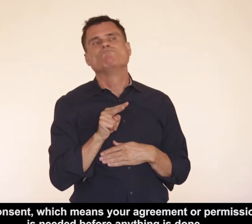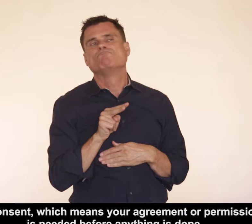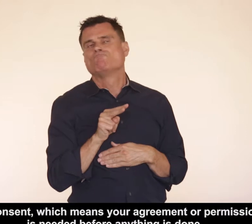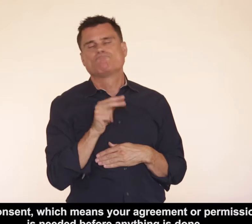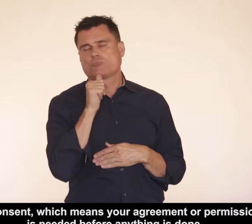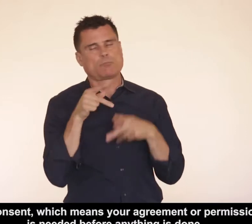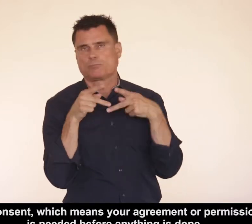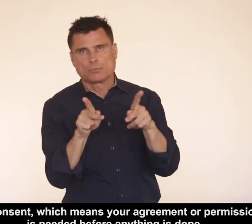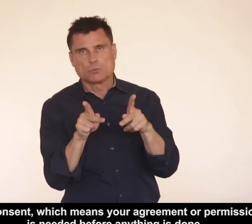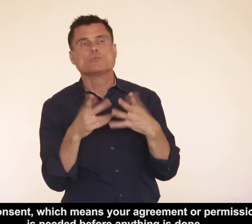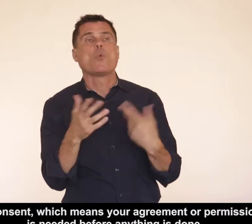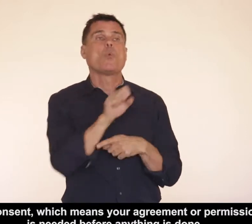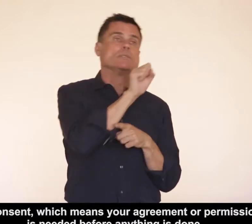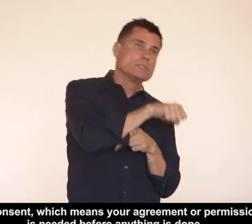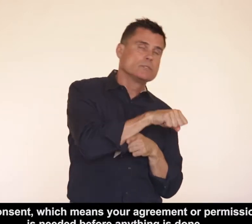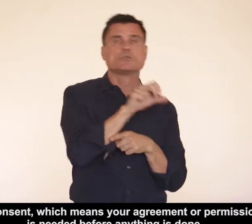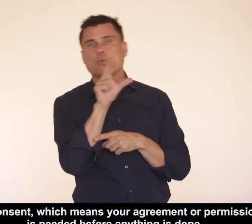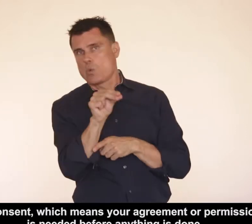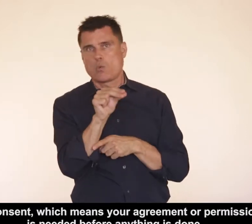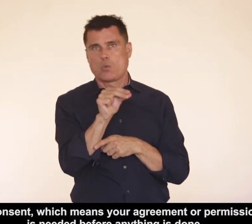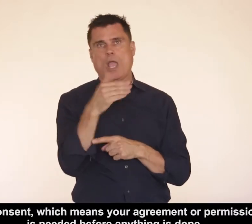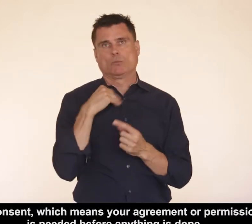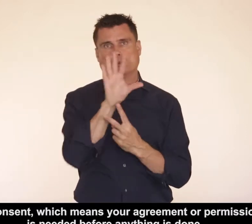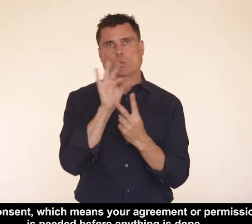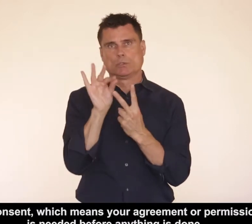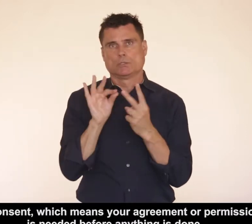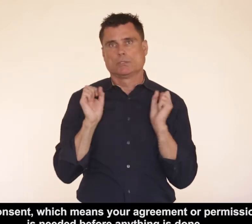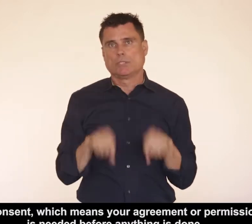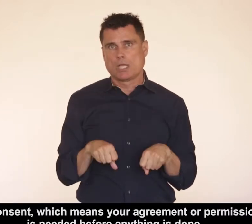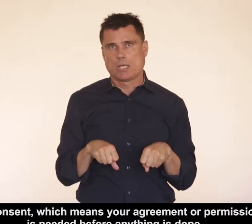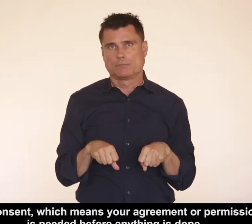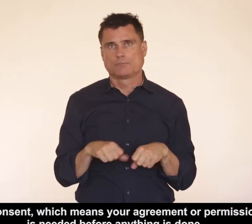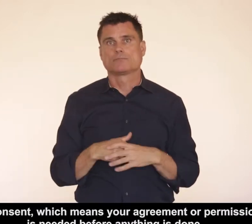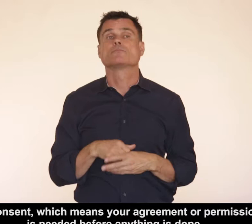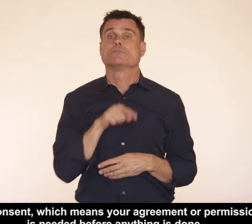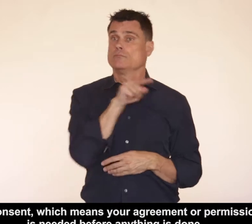Your consent, which means your agreement or permission, is needed before anything is done.